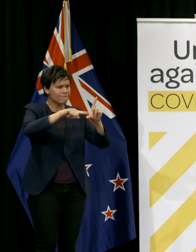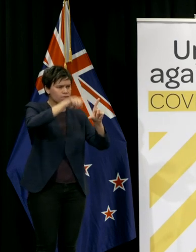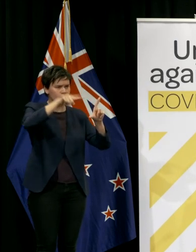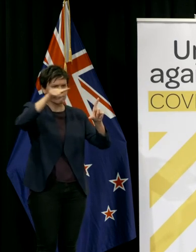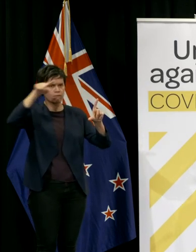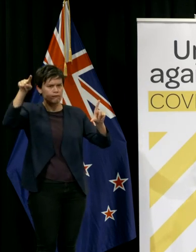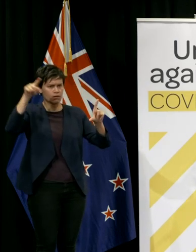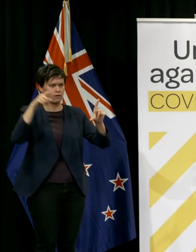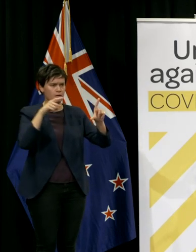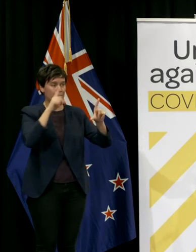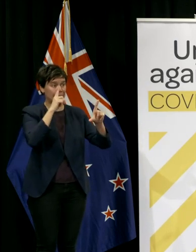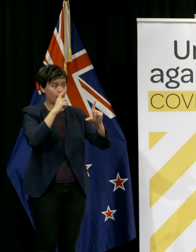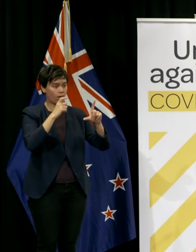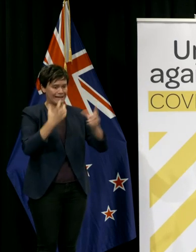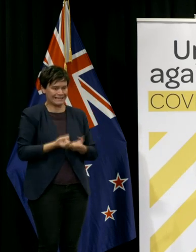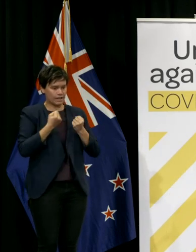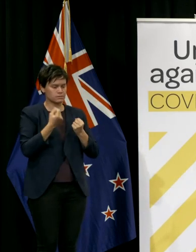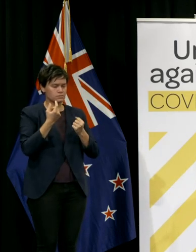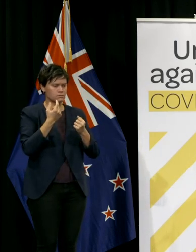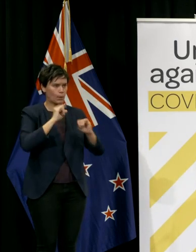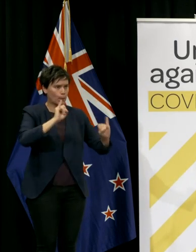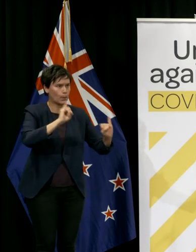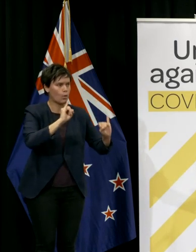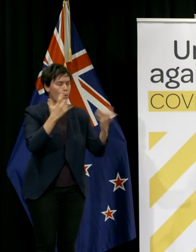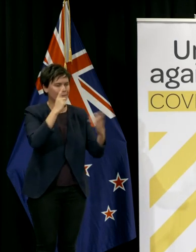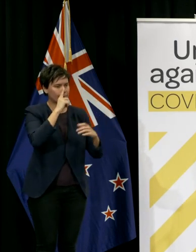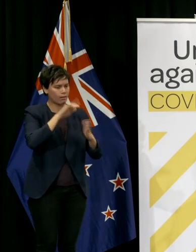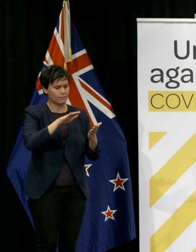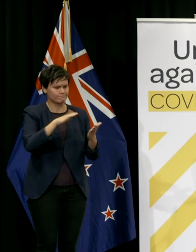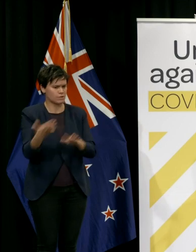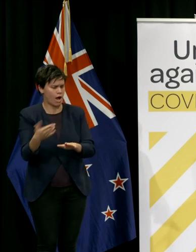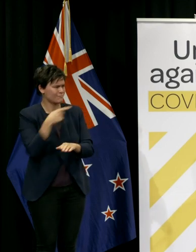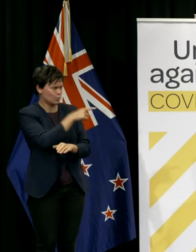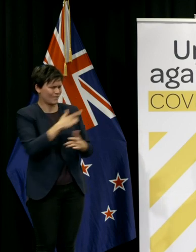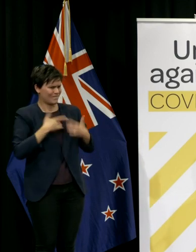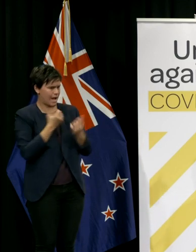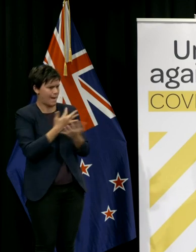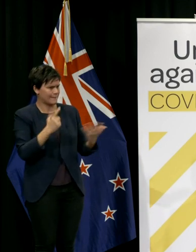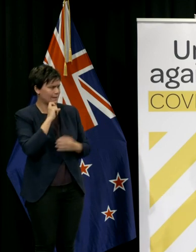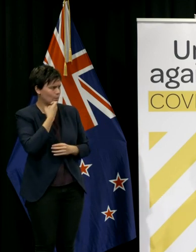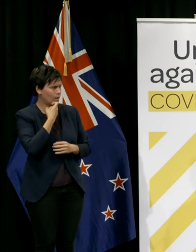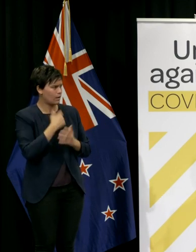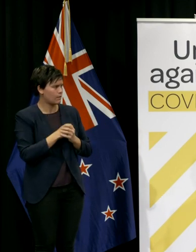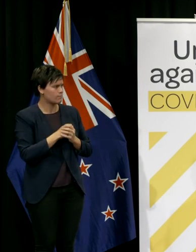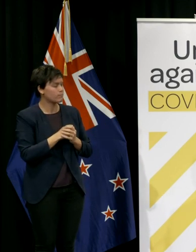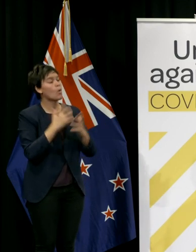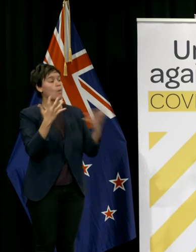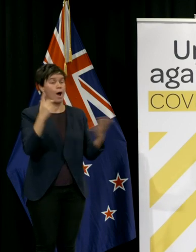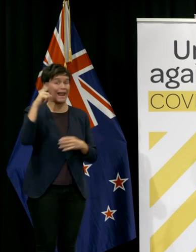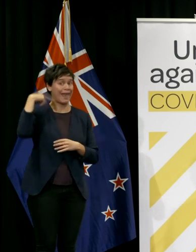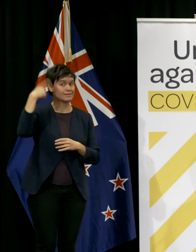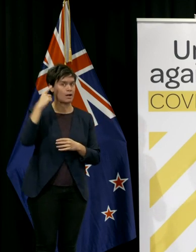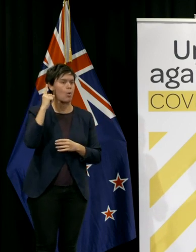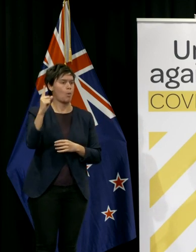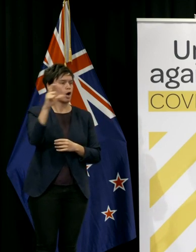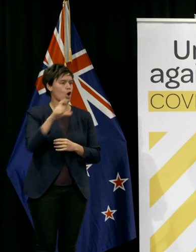So what I can say about the modelling, you would have heard me a week ago talking about the paper from Imperial College London,